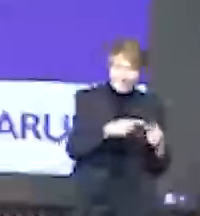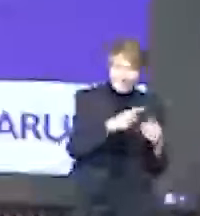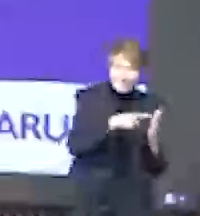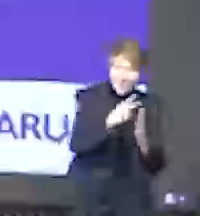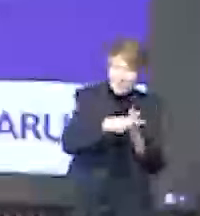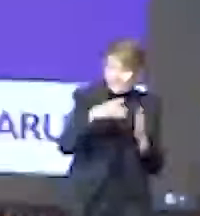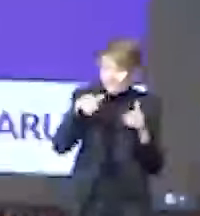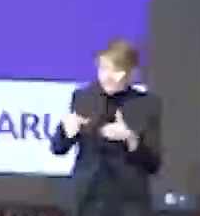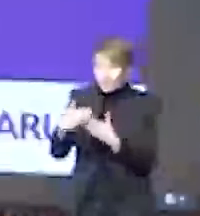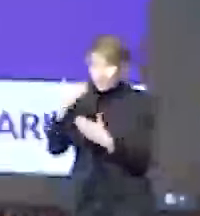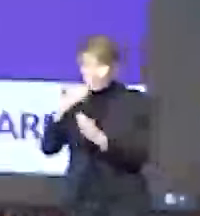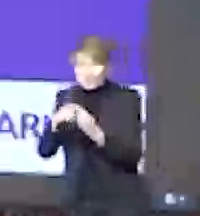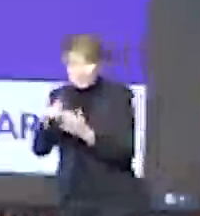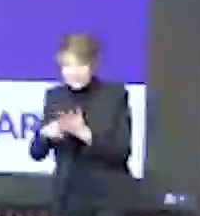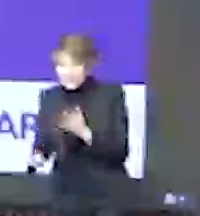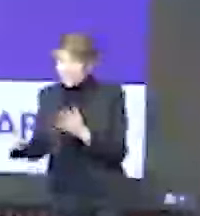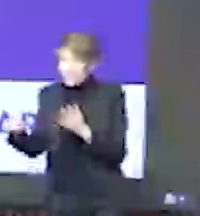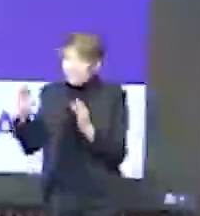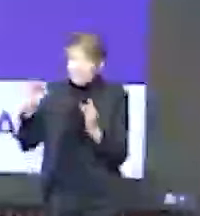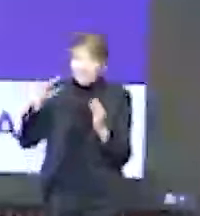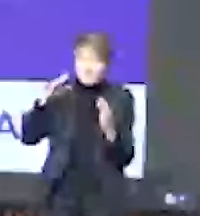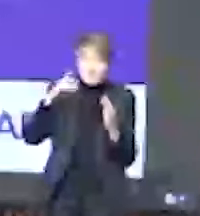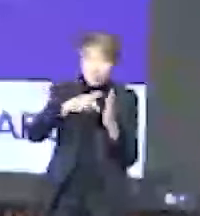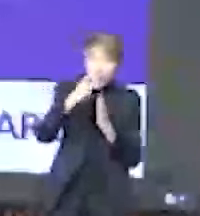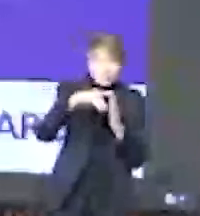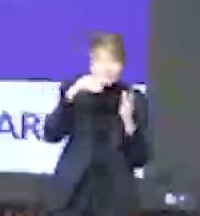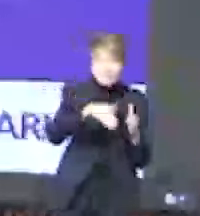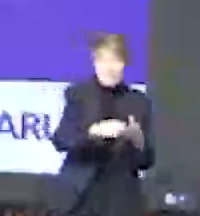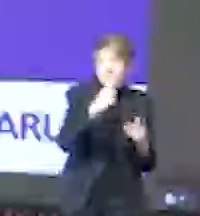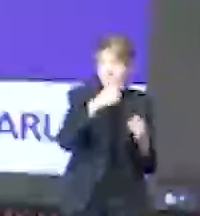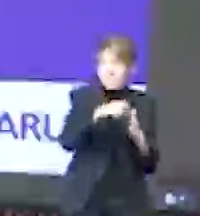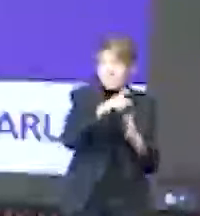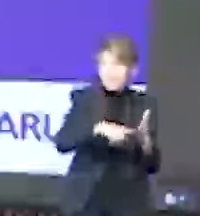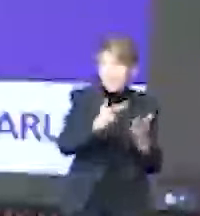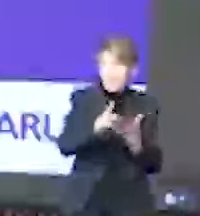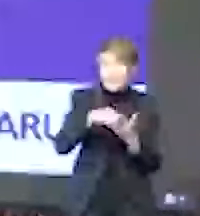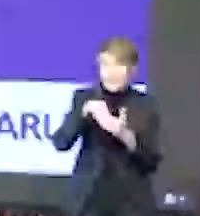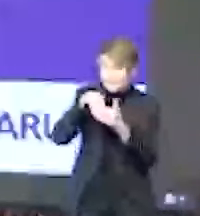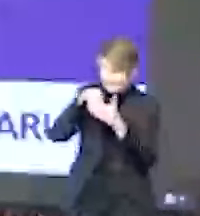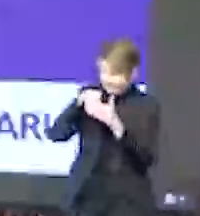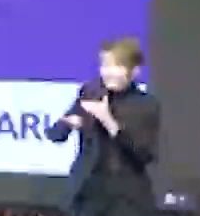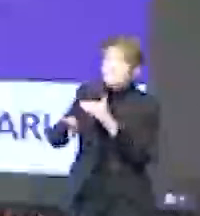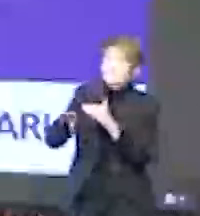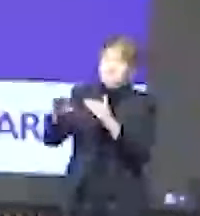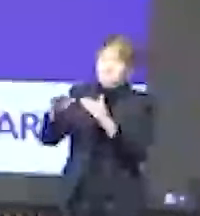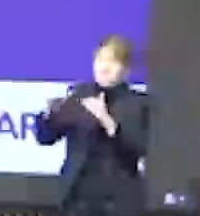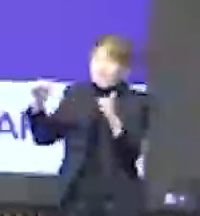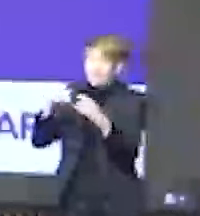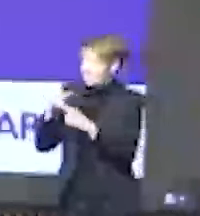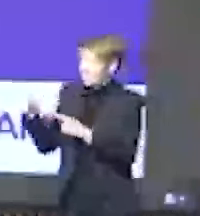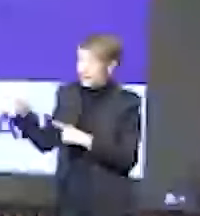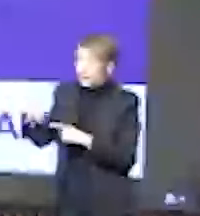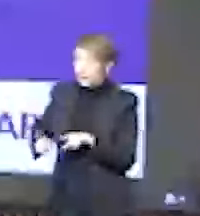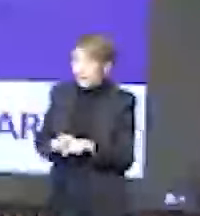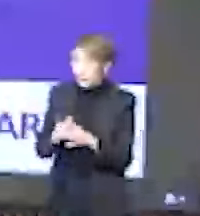with disability or whether there's any particular programs for people with disability to get into politics. Good question. I'll follow it up. And part of the context